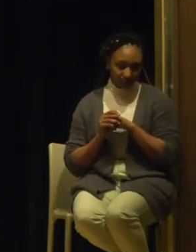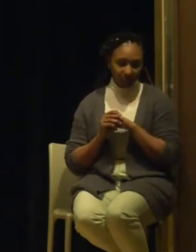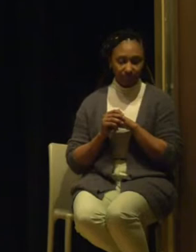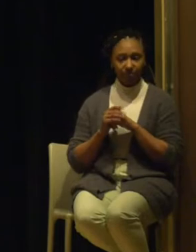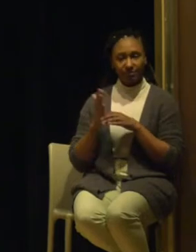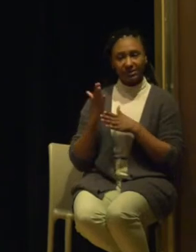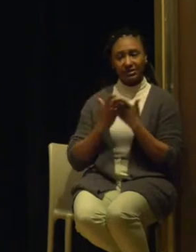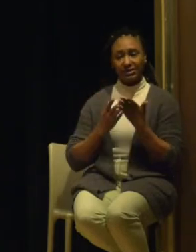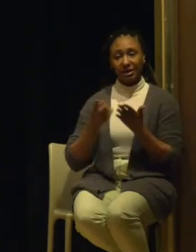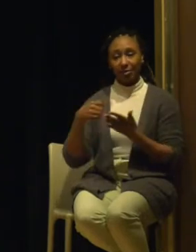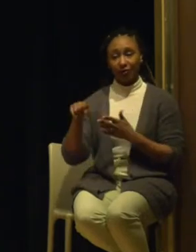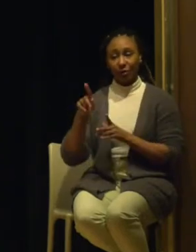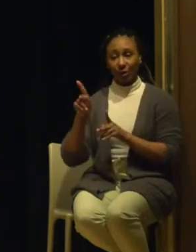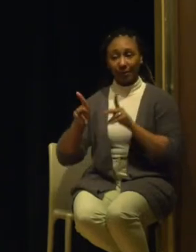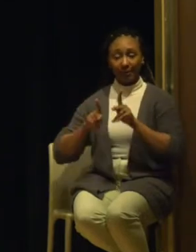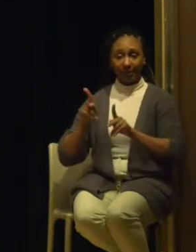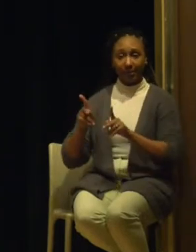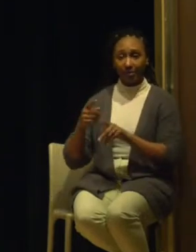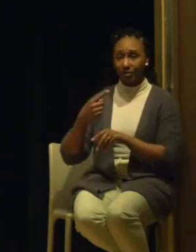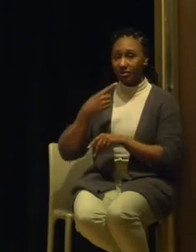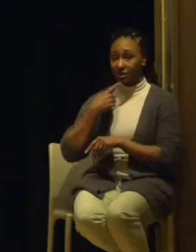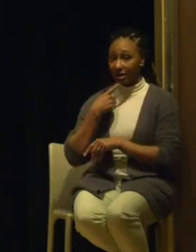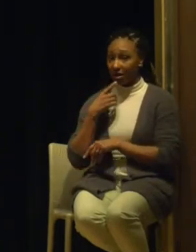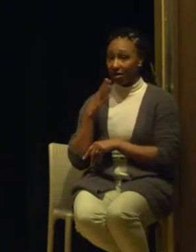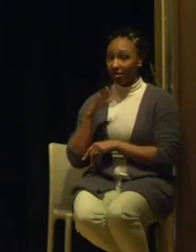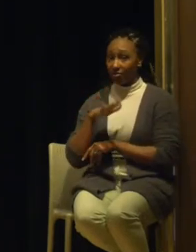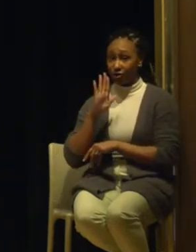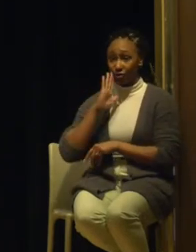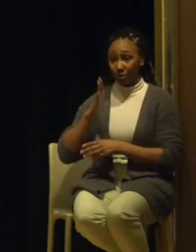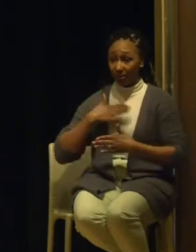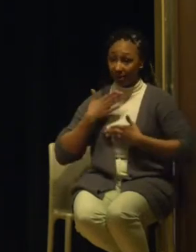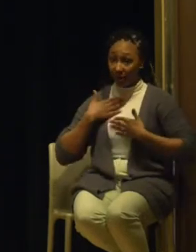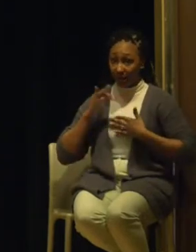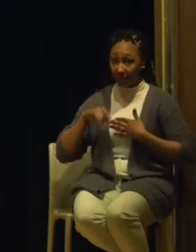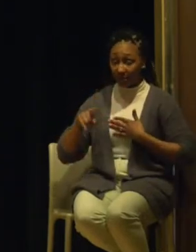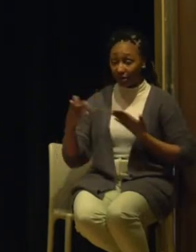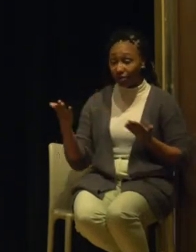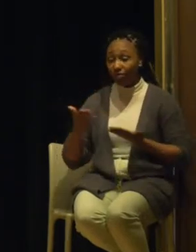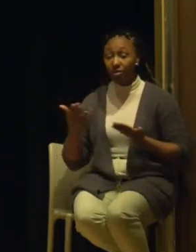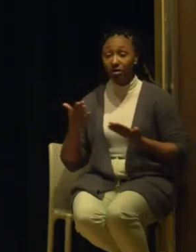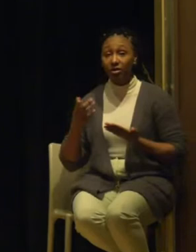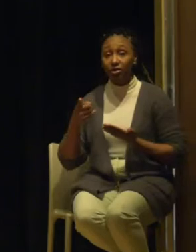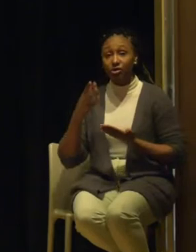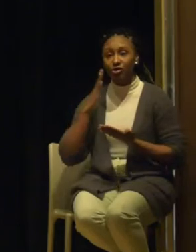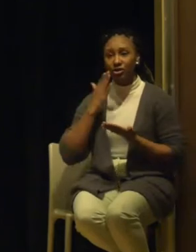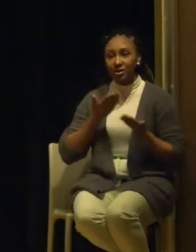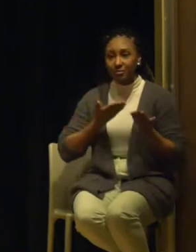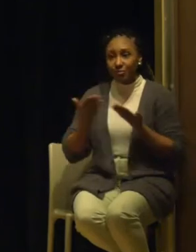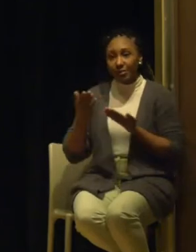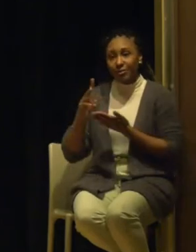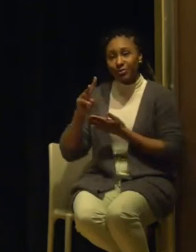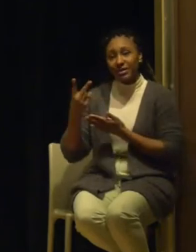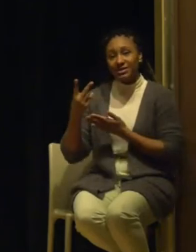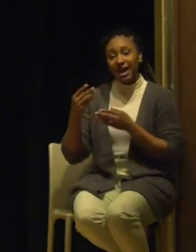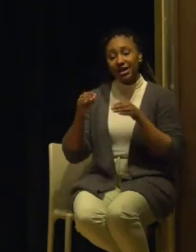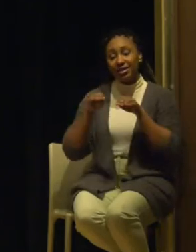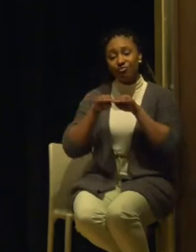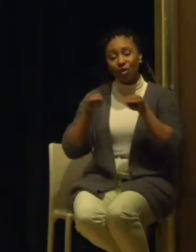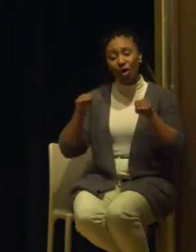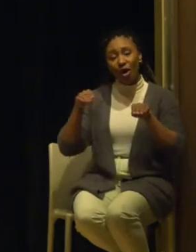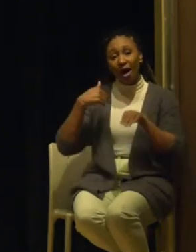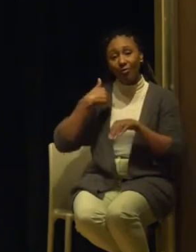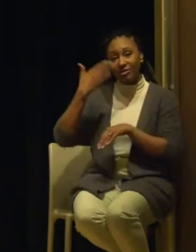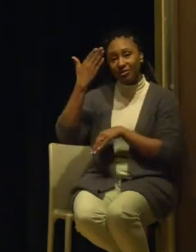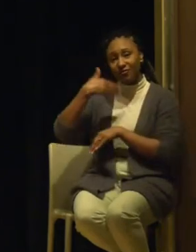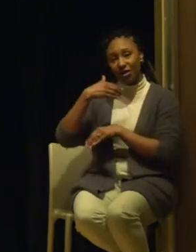people said, oh, Miss Lee, you know, Miss Franklin, be so happy you're here. Come with me. And they took me down to like the second row. Oh, wow. I was in front of